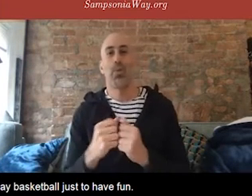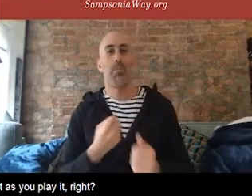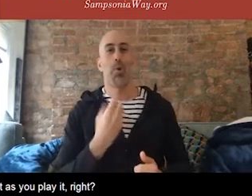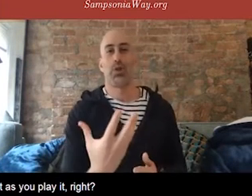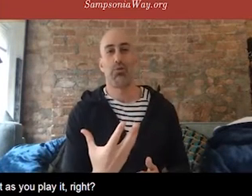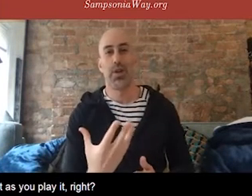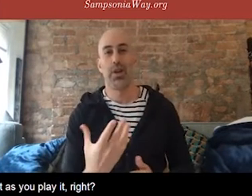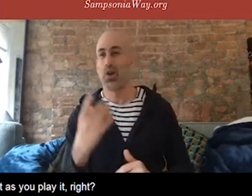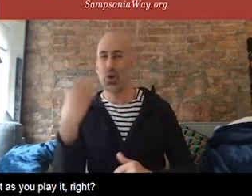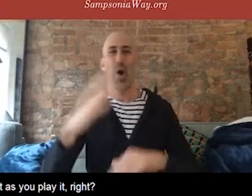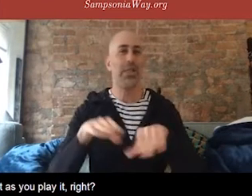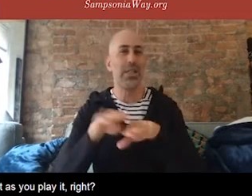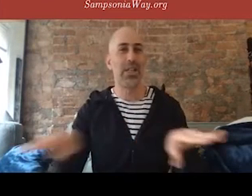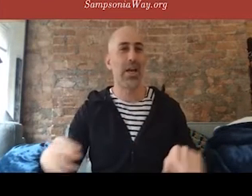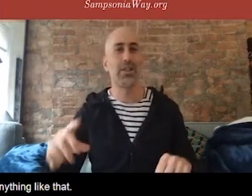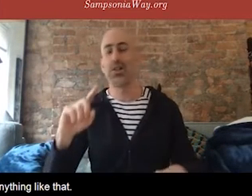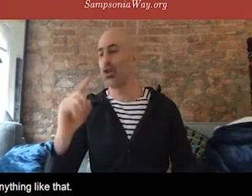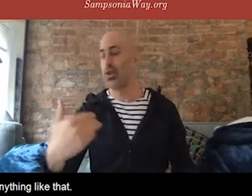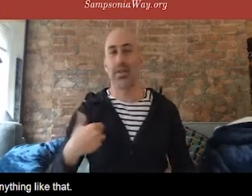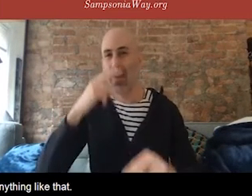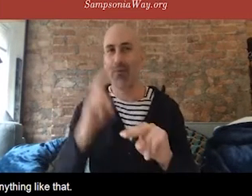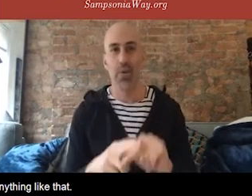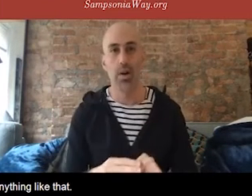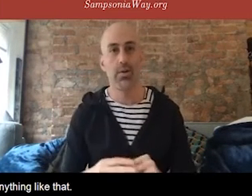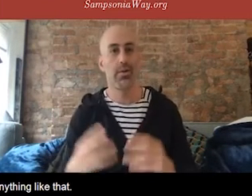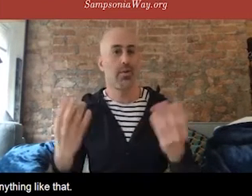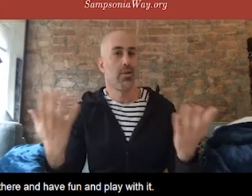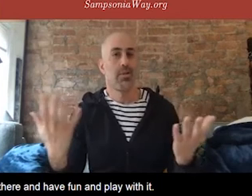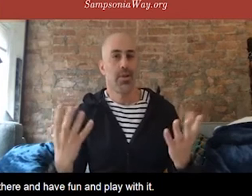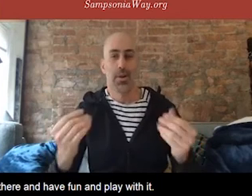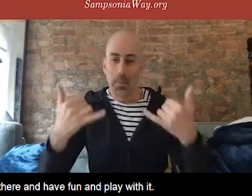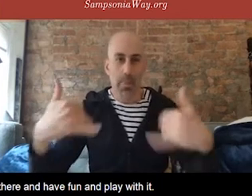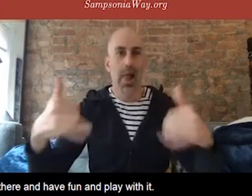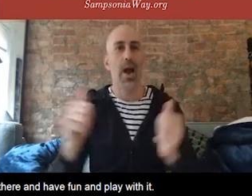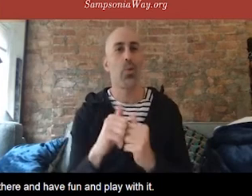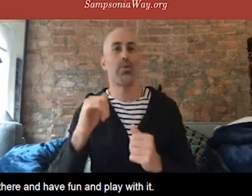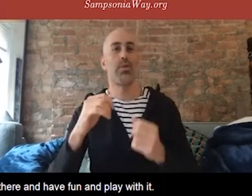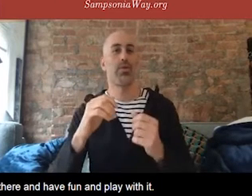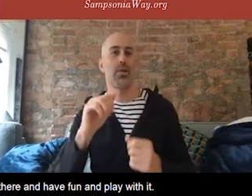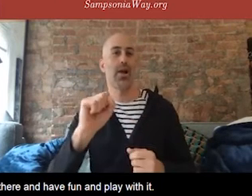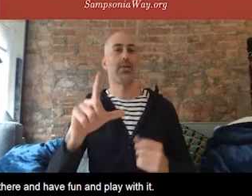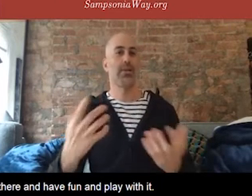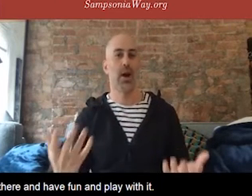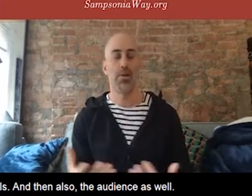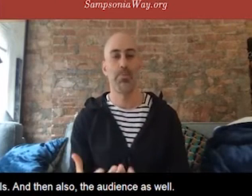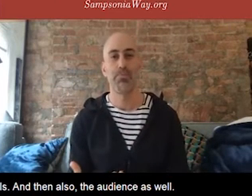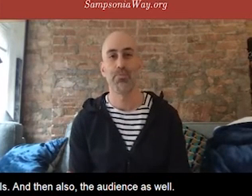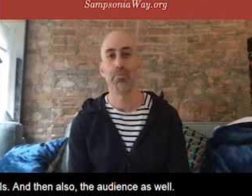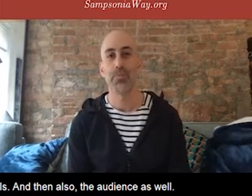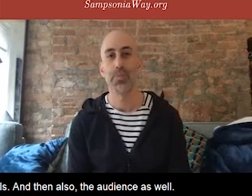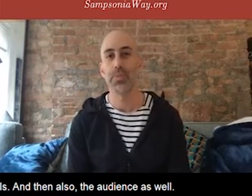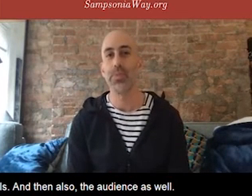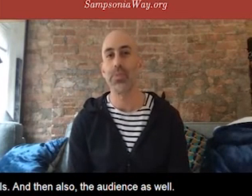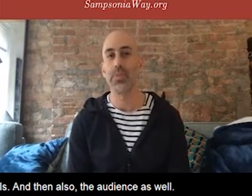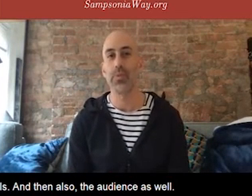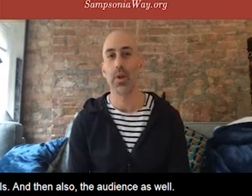have fun, and you get better at it as you play it, right? Same with anything like that. So that was a point. I had to go out there and have fun and play with it, and that